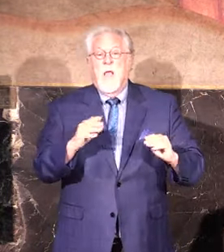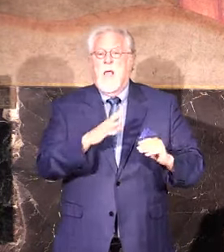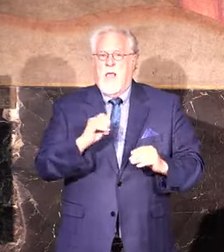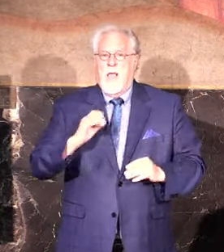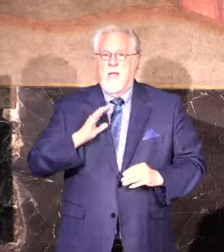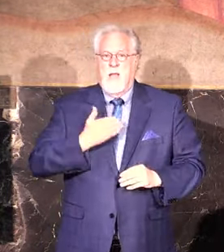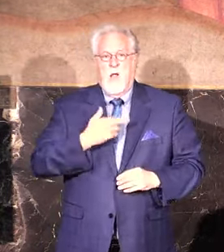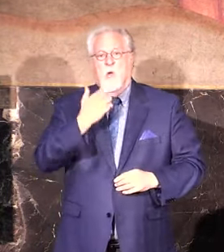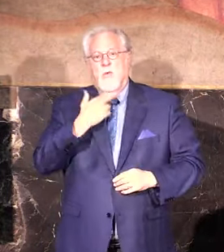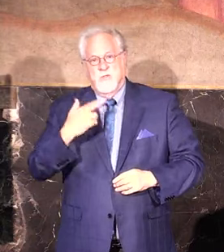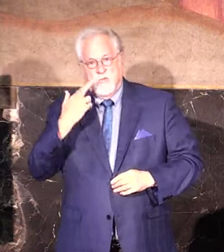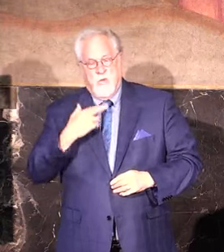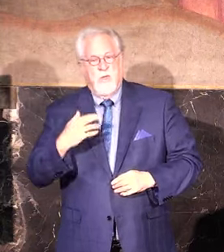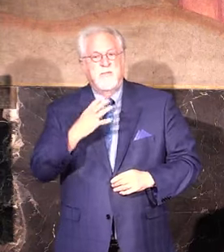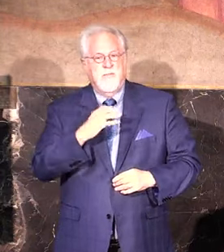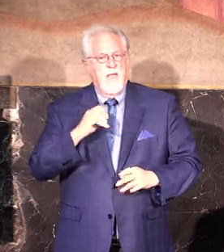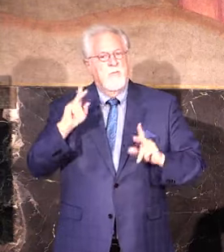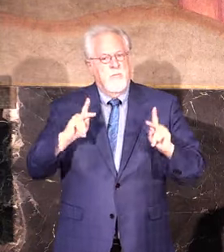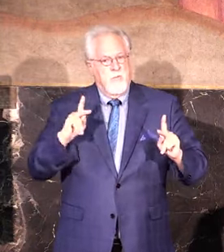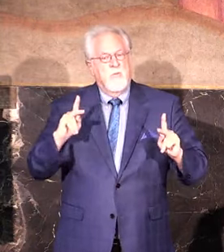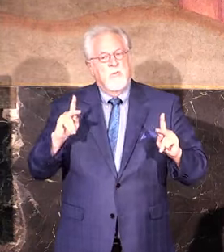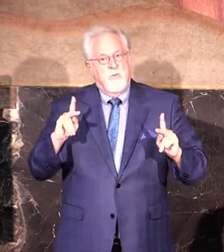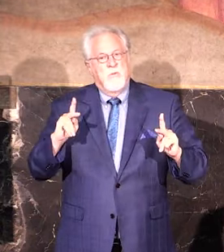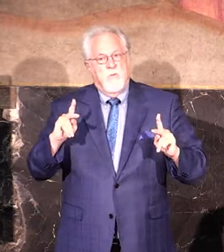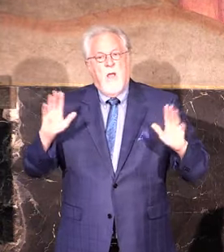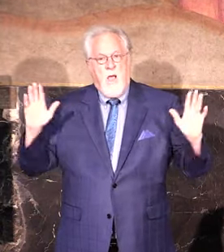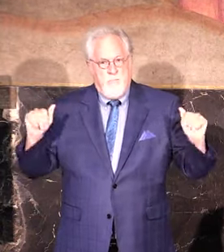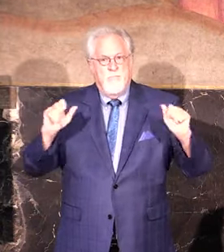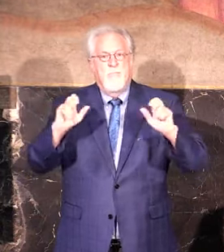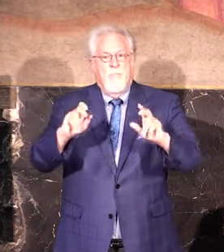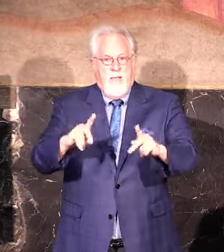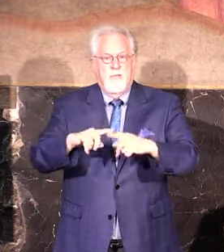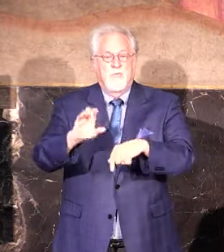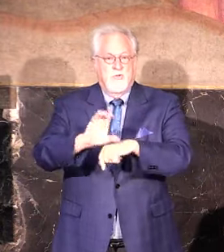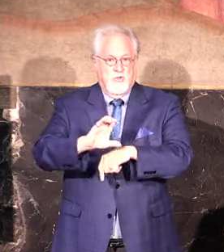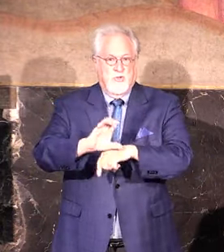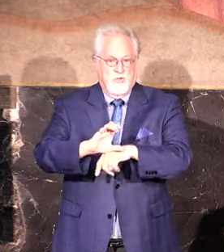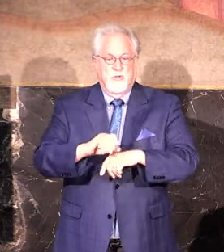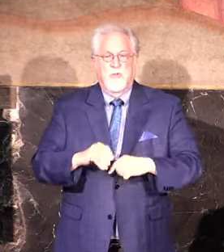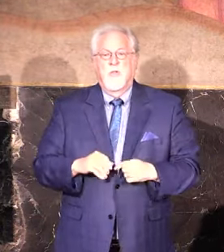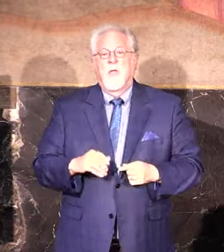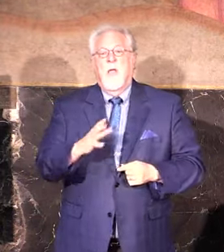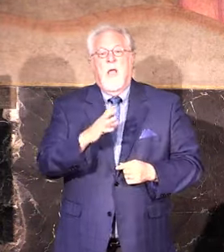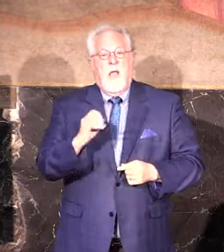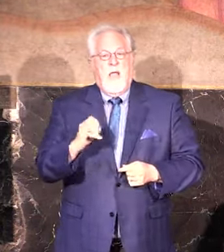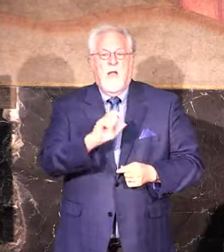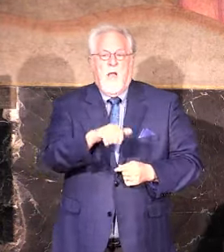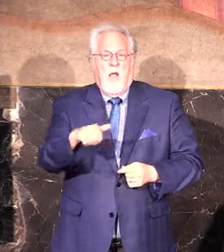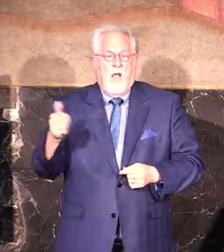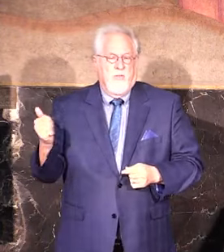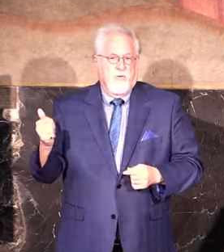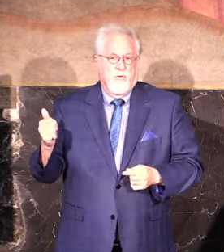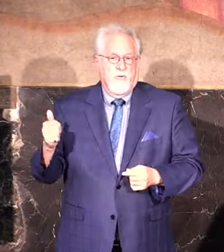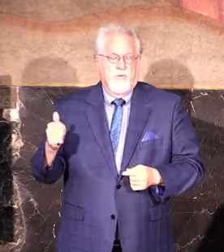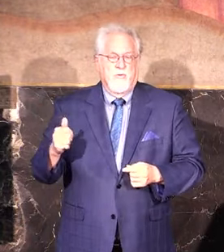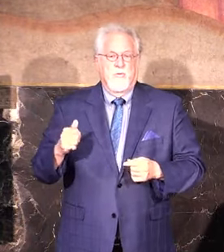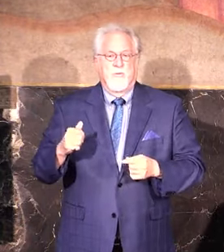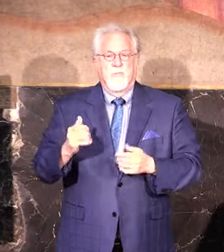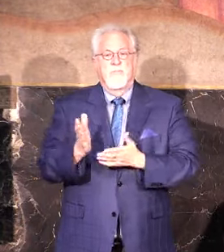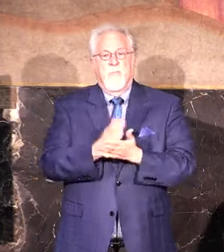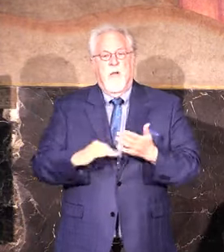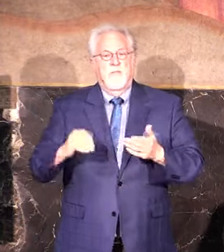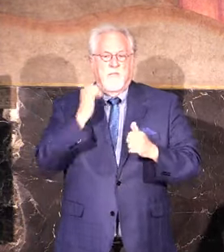our restaurants, and get people back into church. And other aspects of daily life